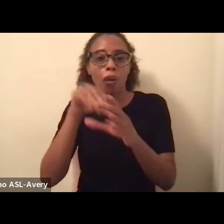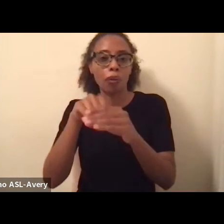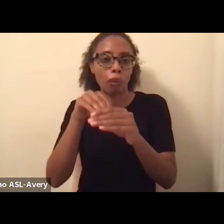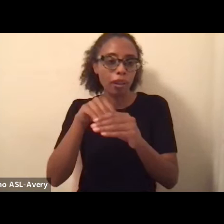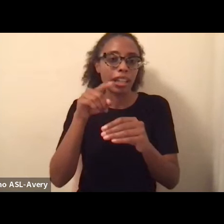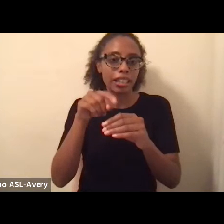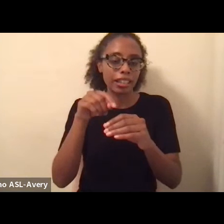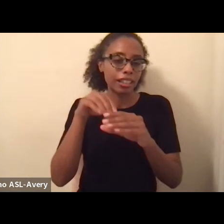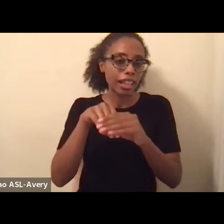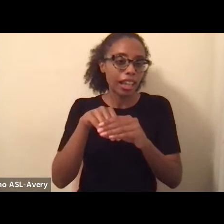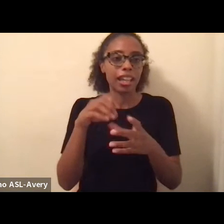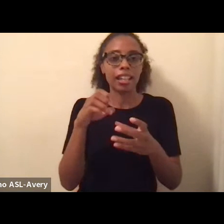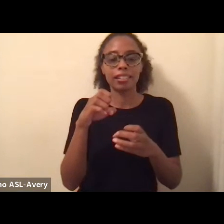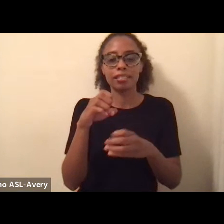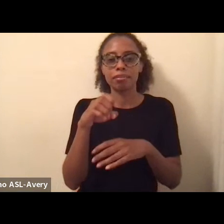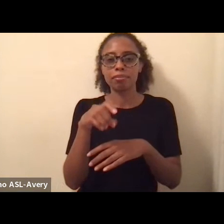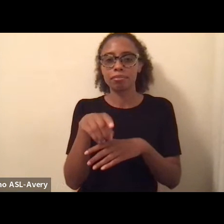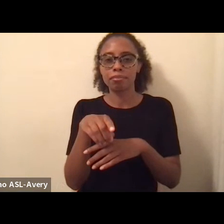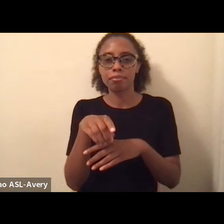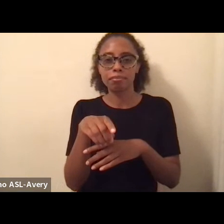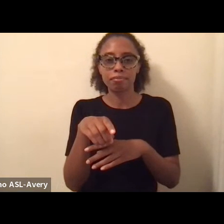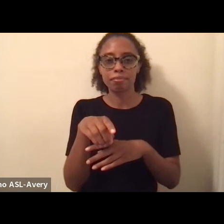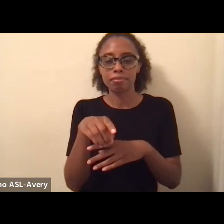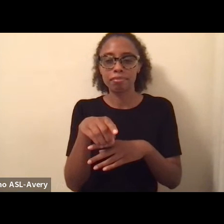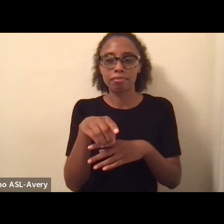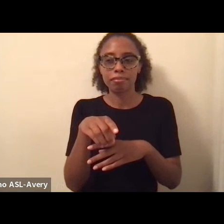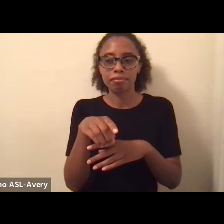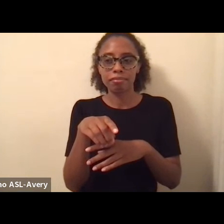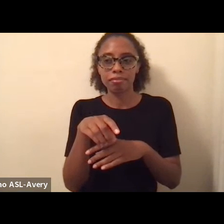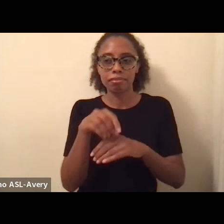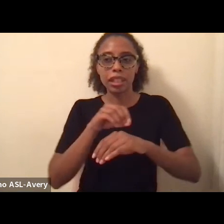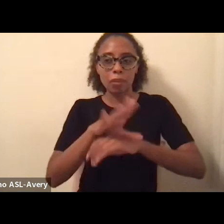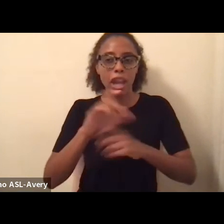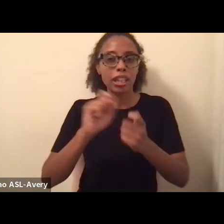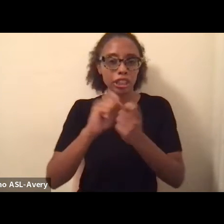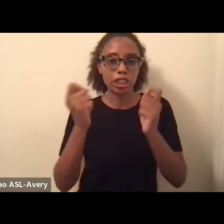going to lead by example through my work.